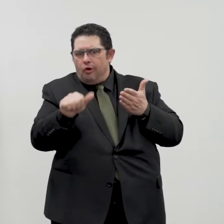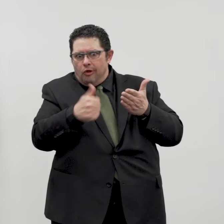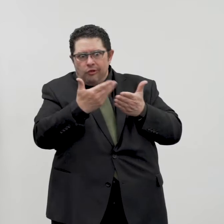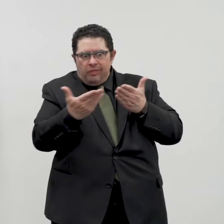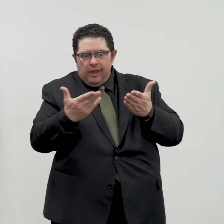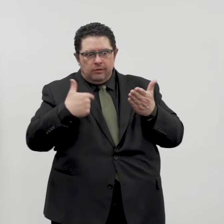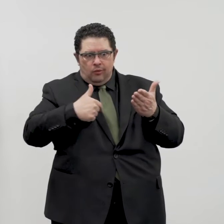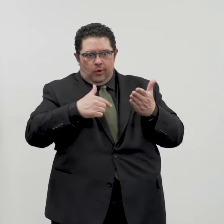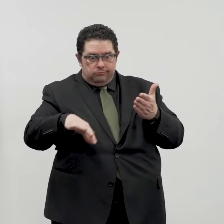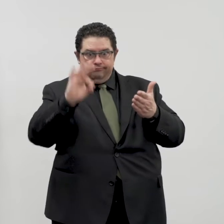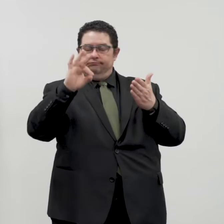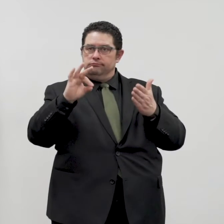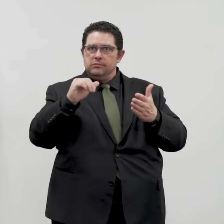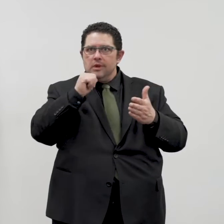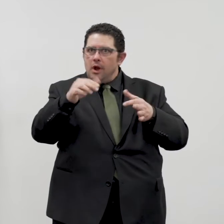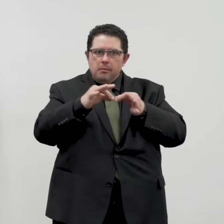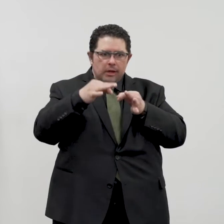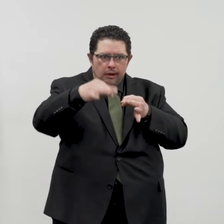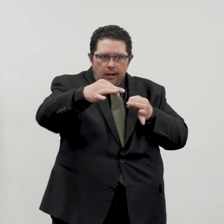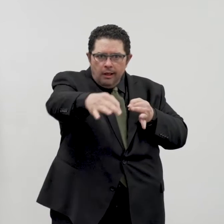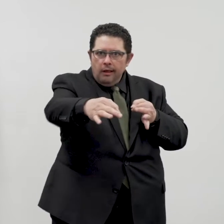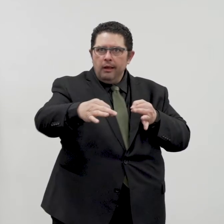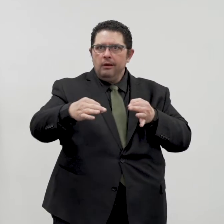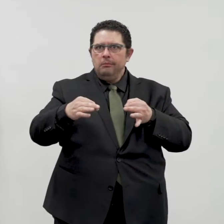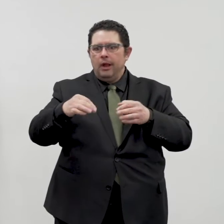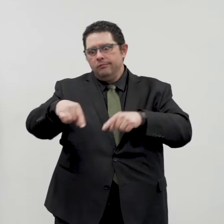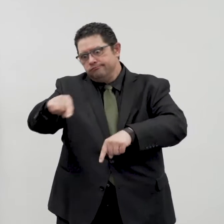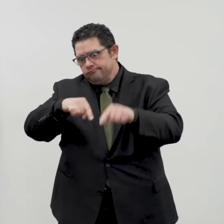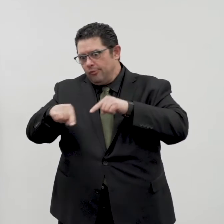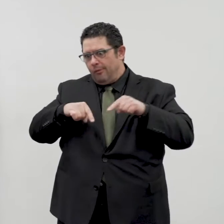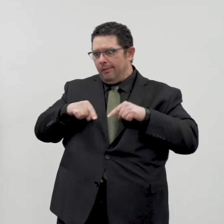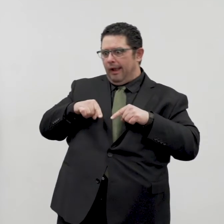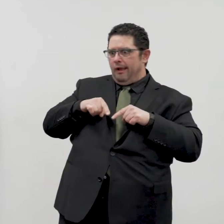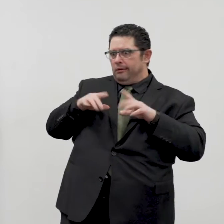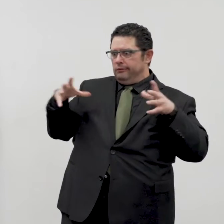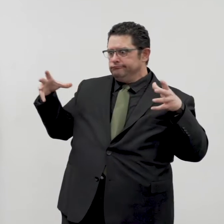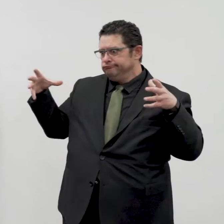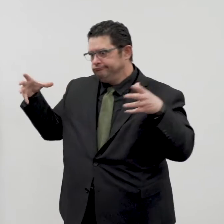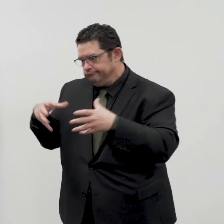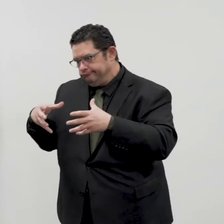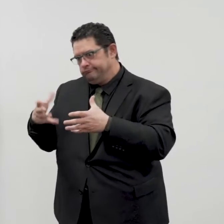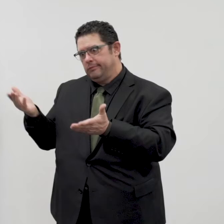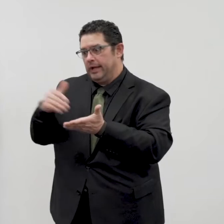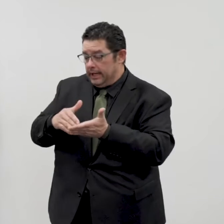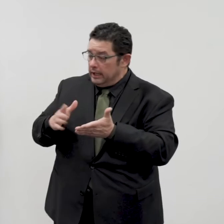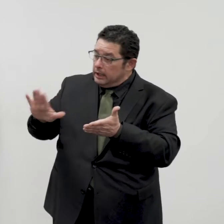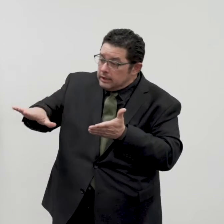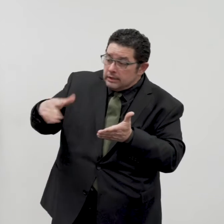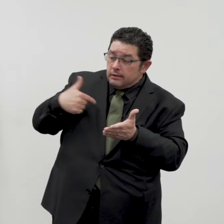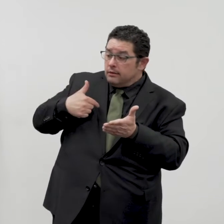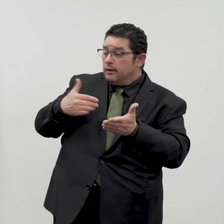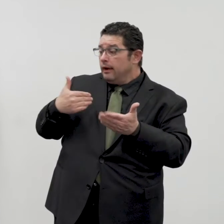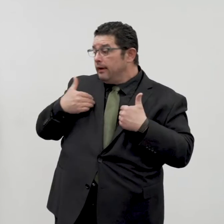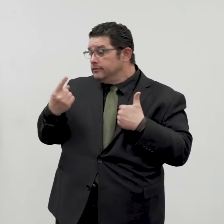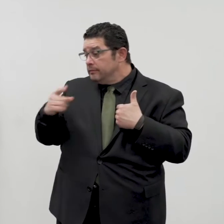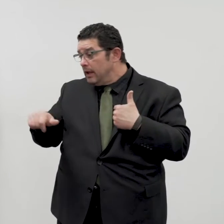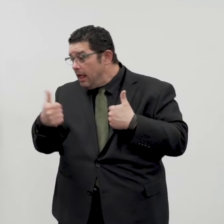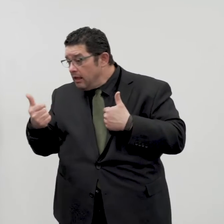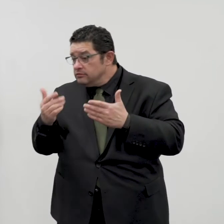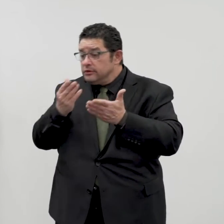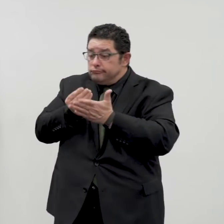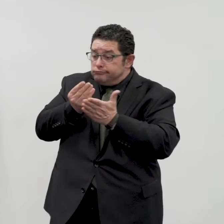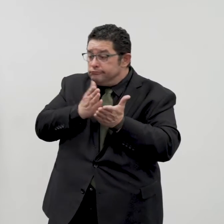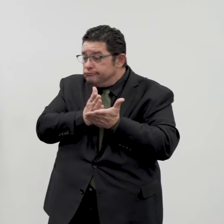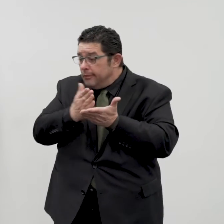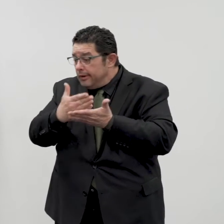and not be delayed by going back to the council each time and say, we have something else, let's process a budget bill, and in 2 weeks